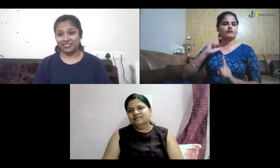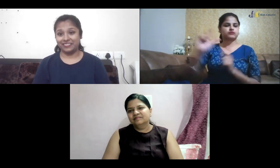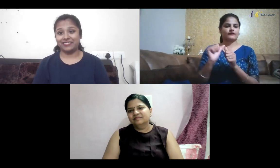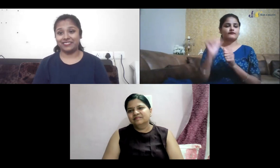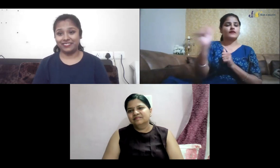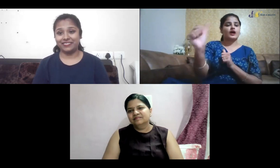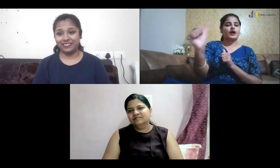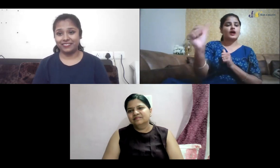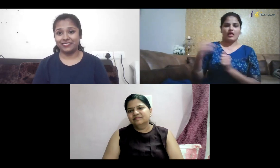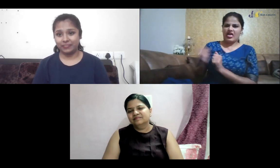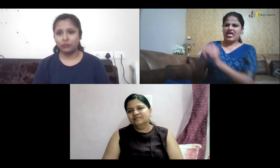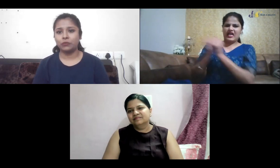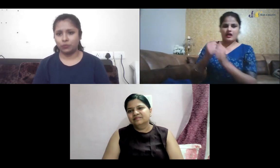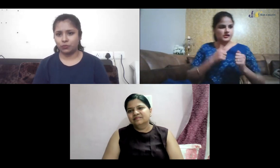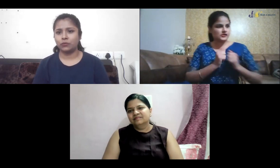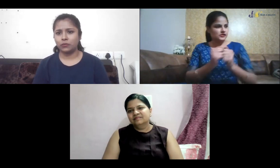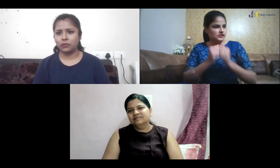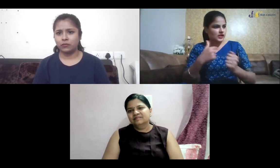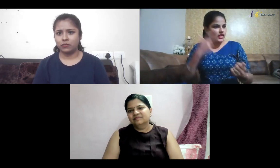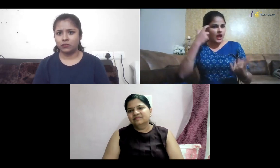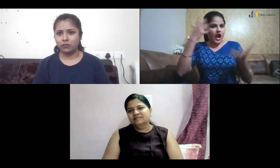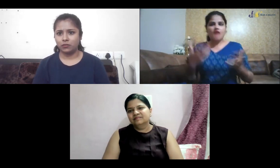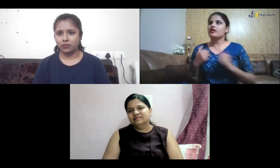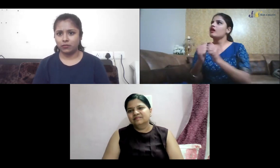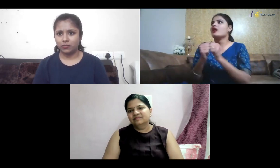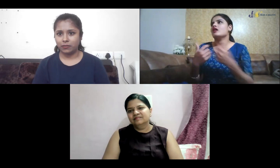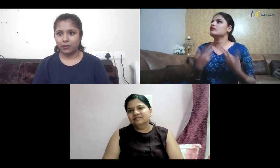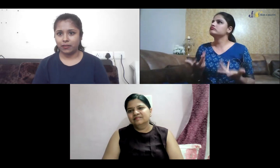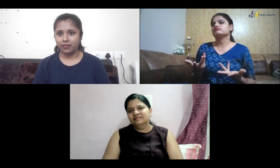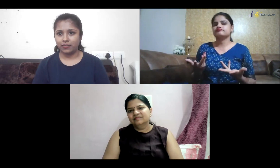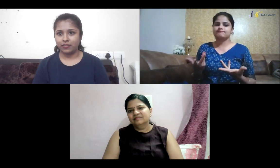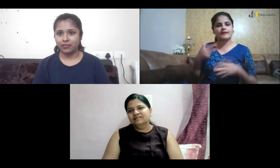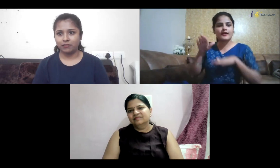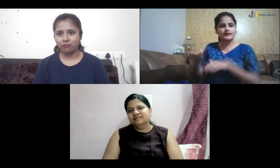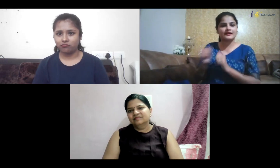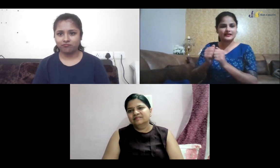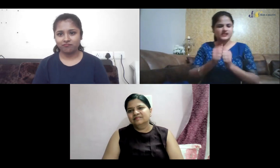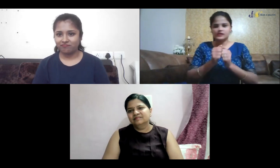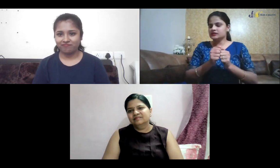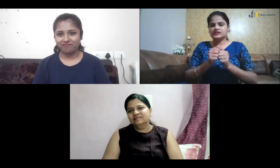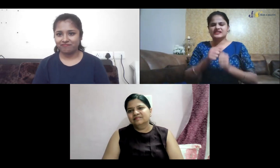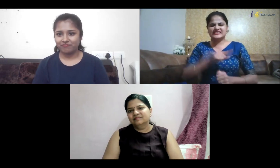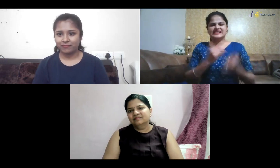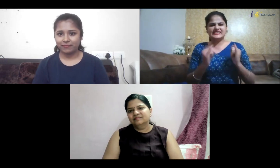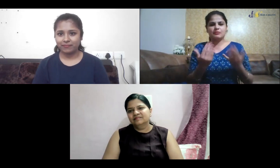was the good opportunity that I got the opportunity. So they will accompany me all the time, and I thought,